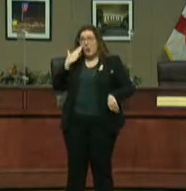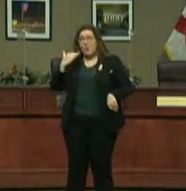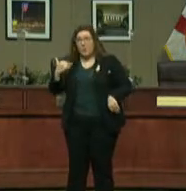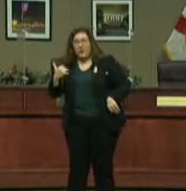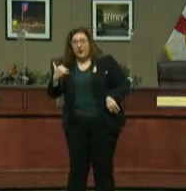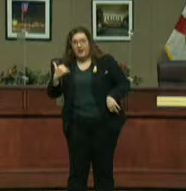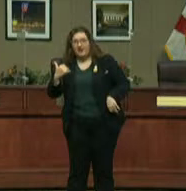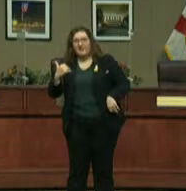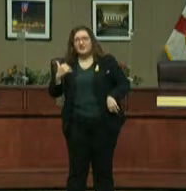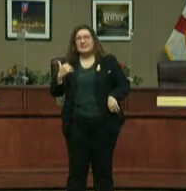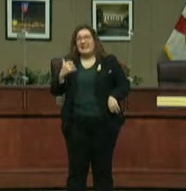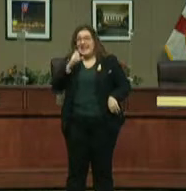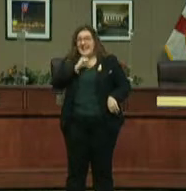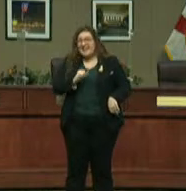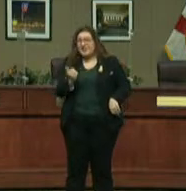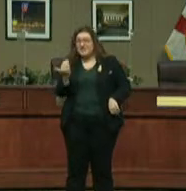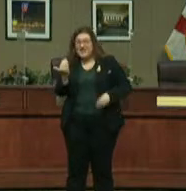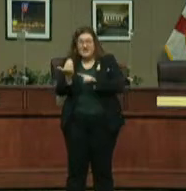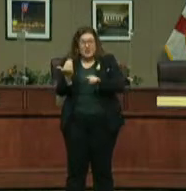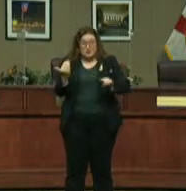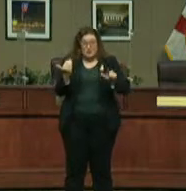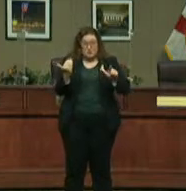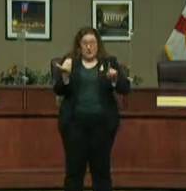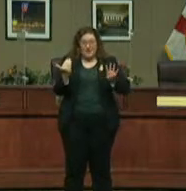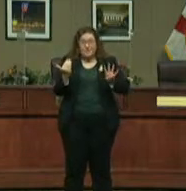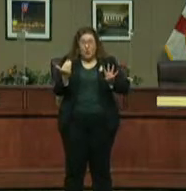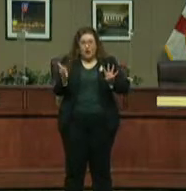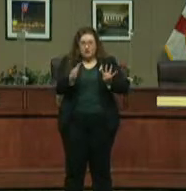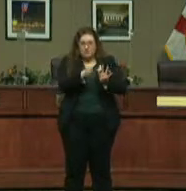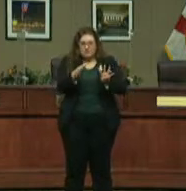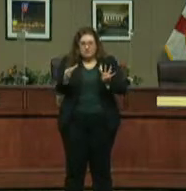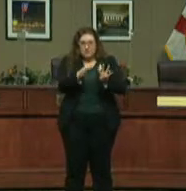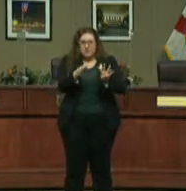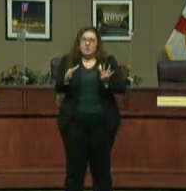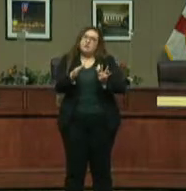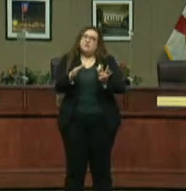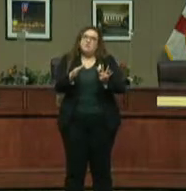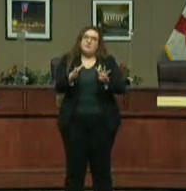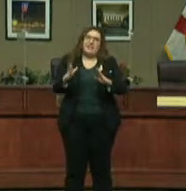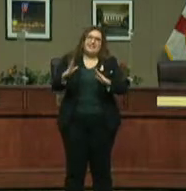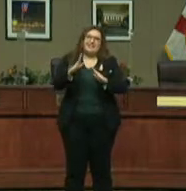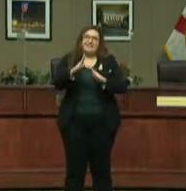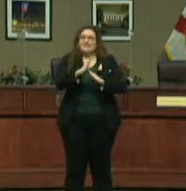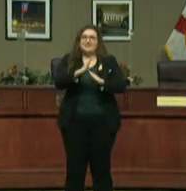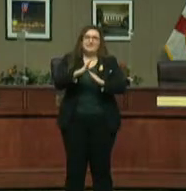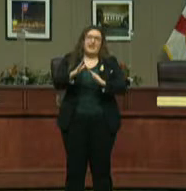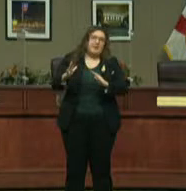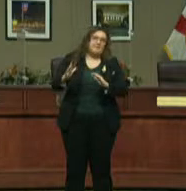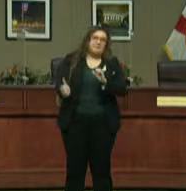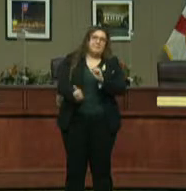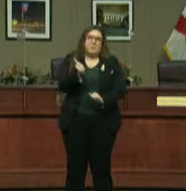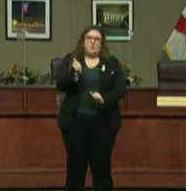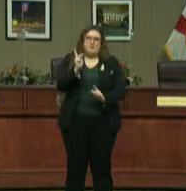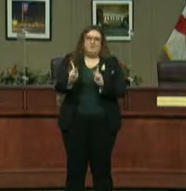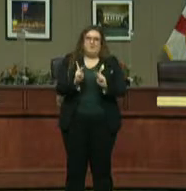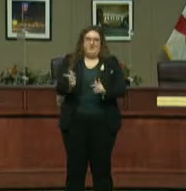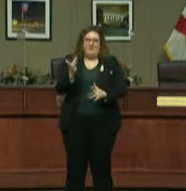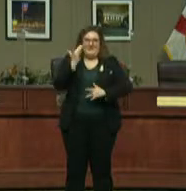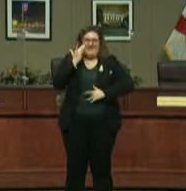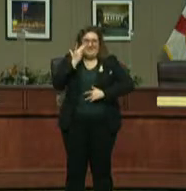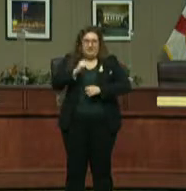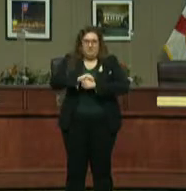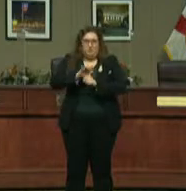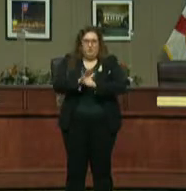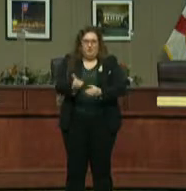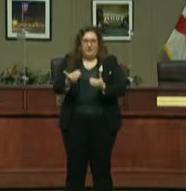especially 15 to 24 is where we have the highest positivity rate. Now, that is not a